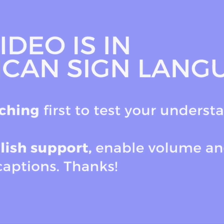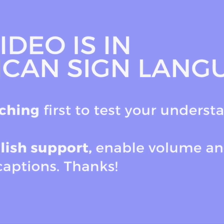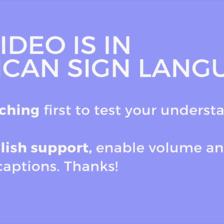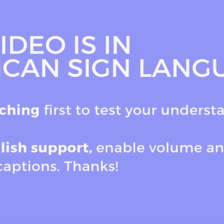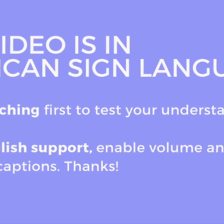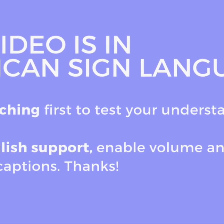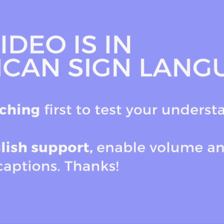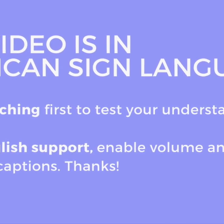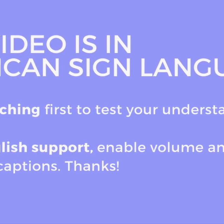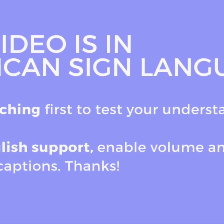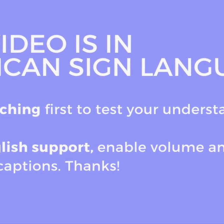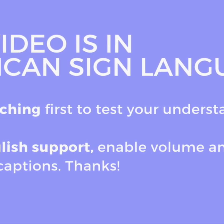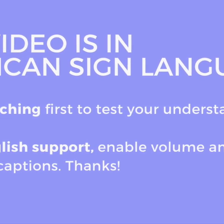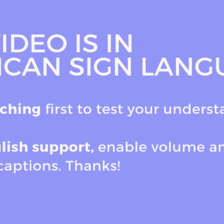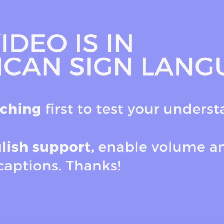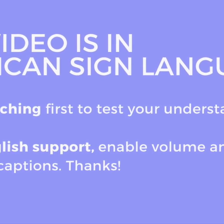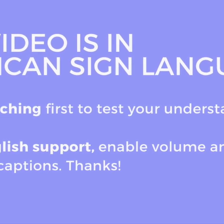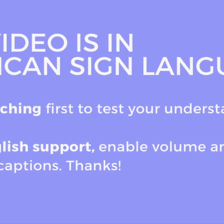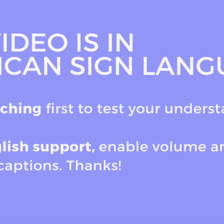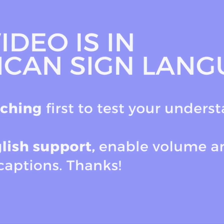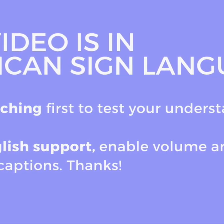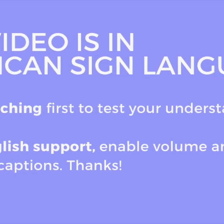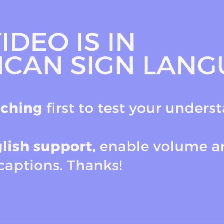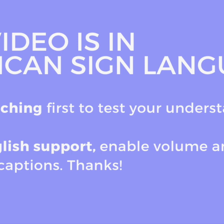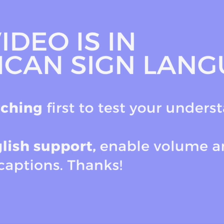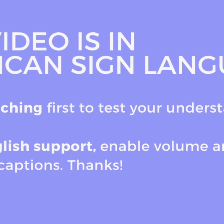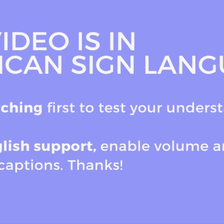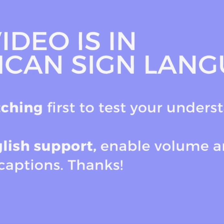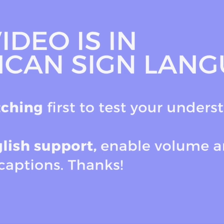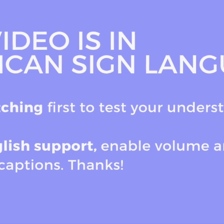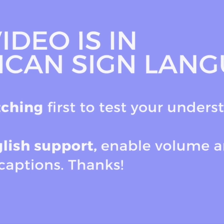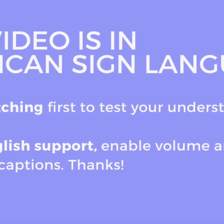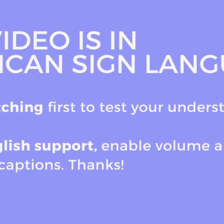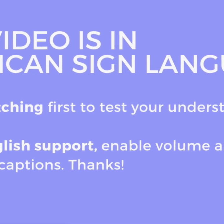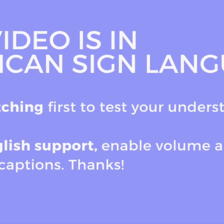Language. Try watching, and if you need English support, enable volume or captions.